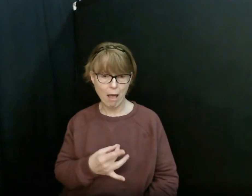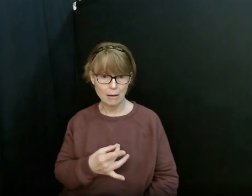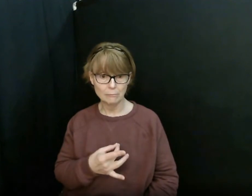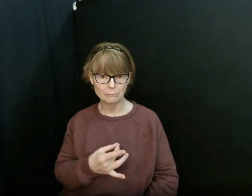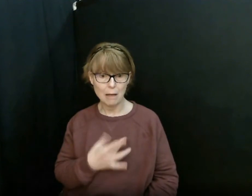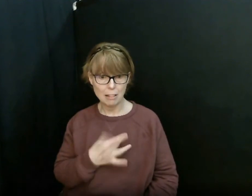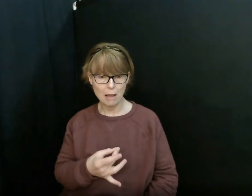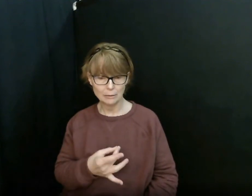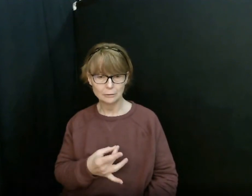like